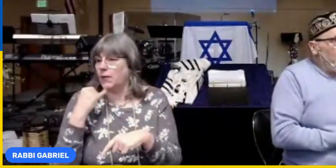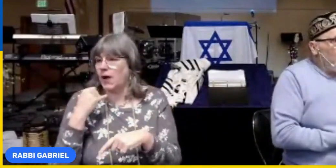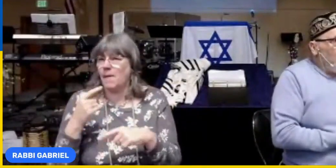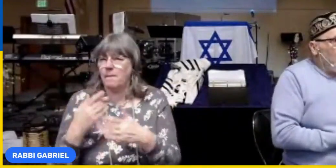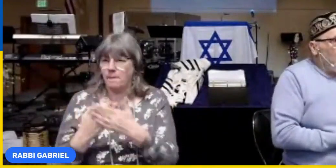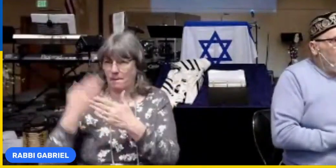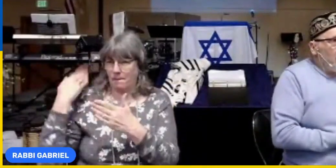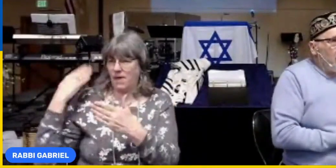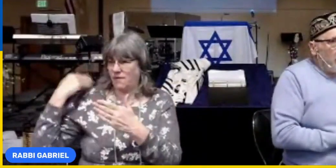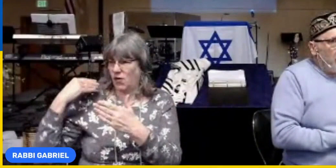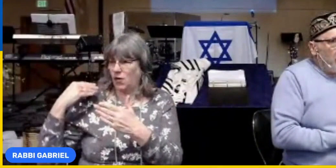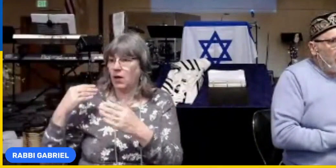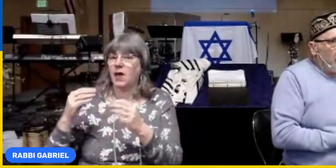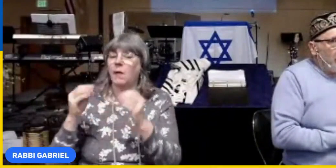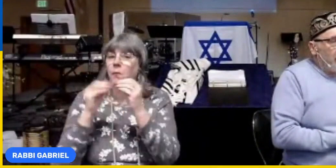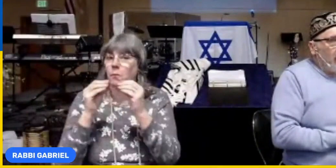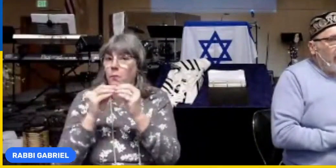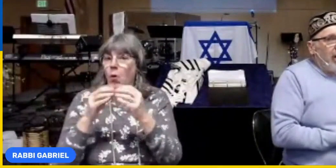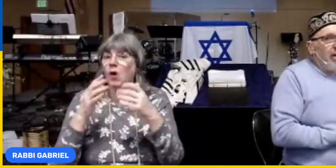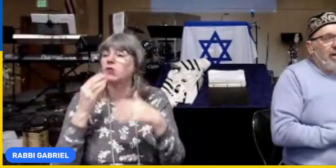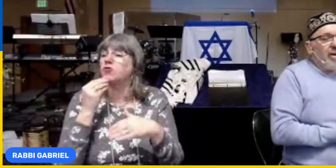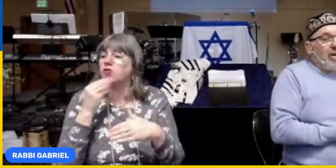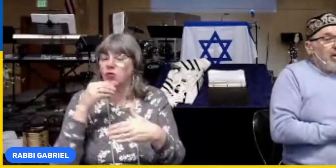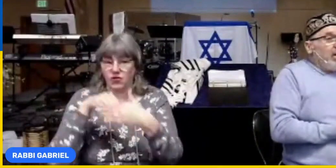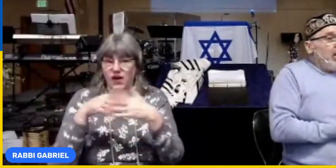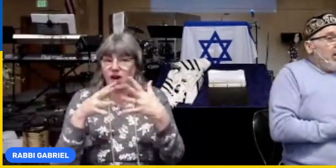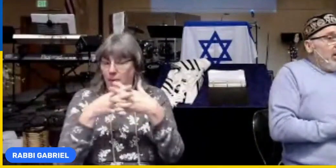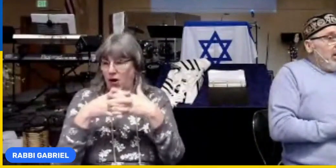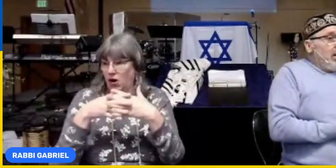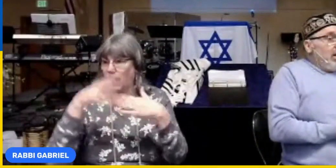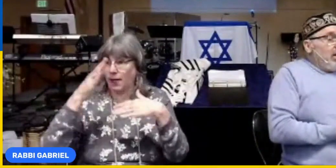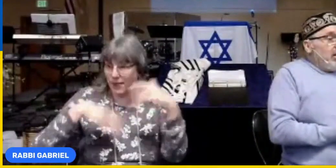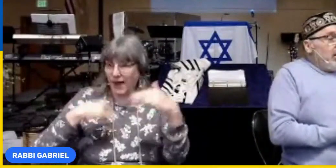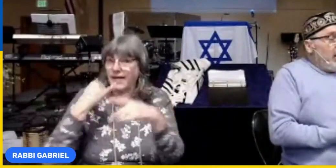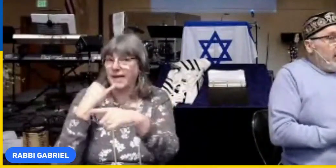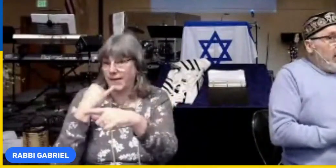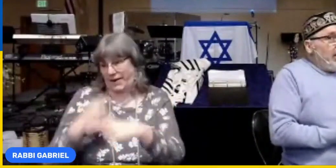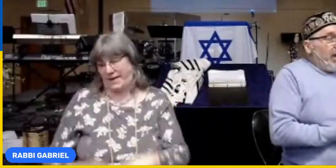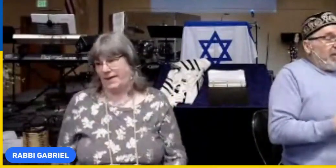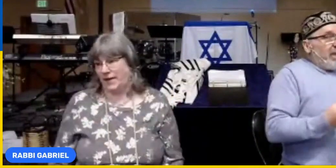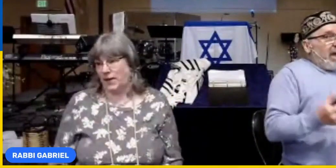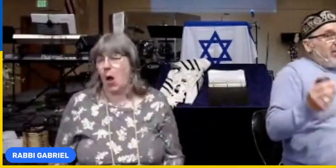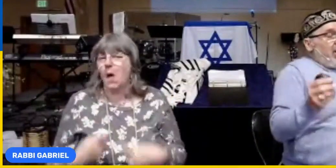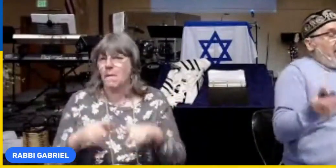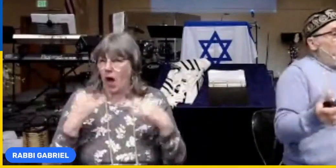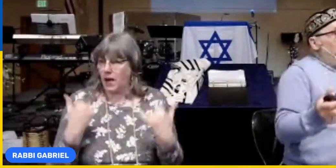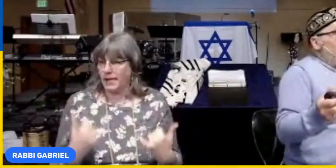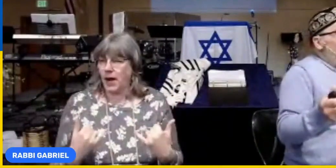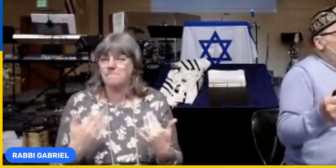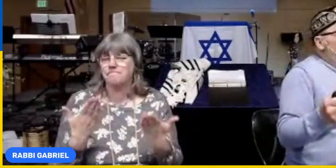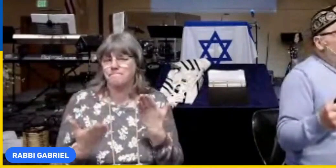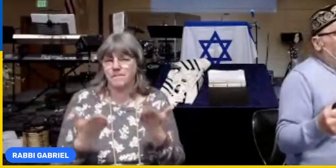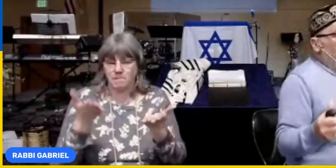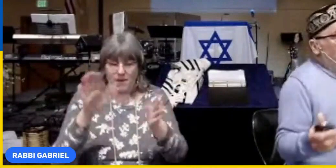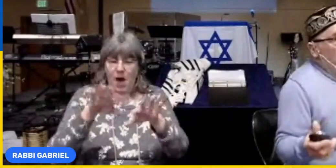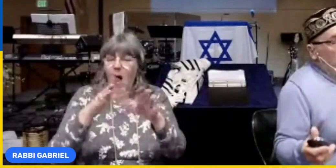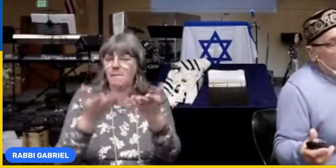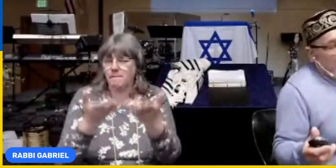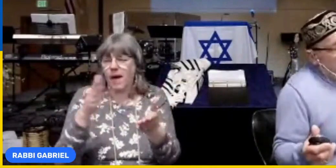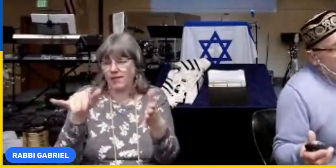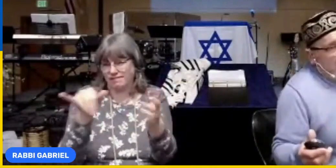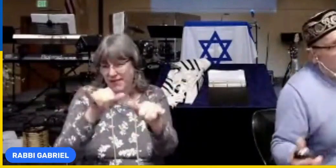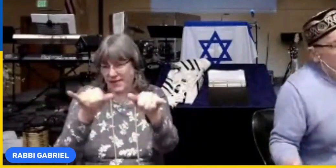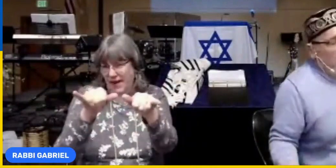in a synagogue or school, I forgot, and And at that time, the right-wing party